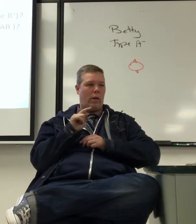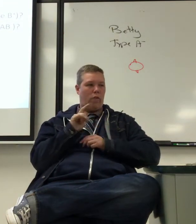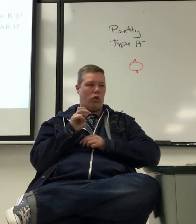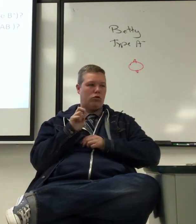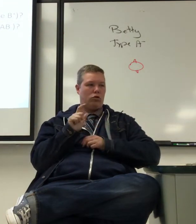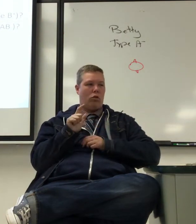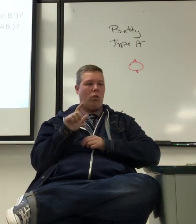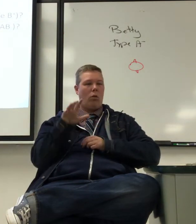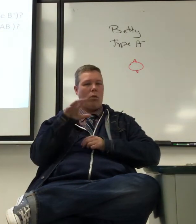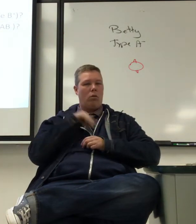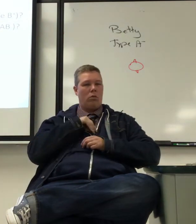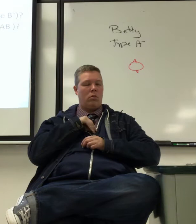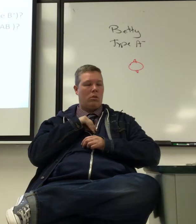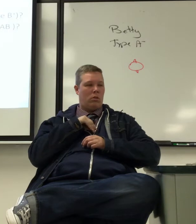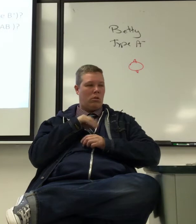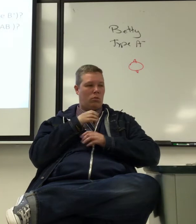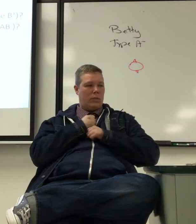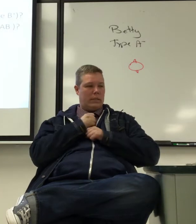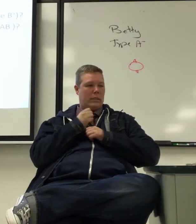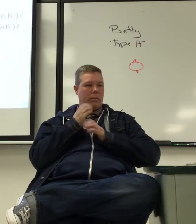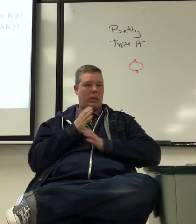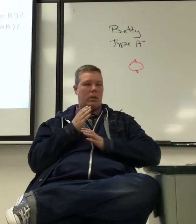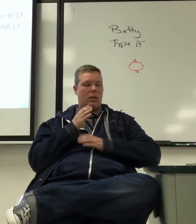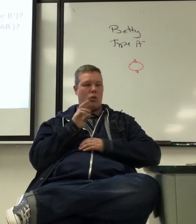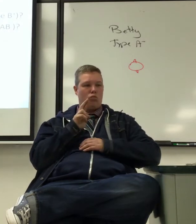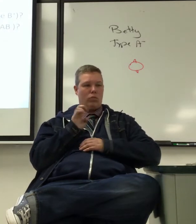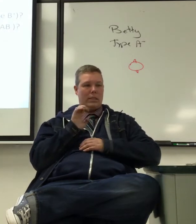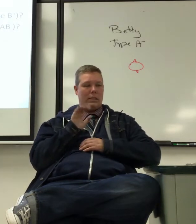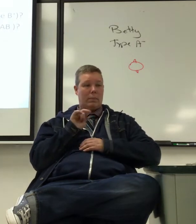Yeah. And what made you a great donor?